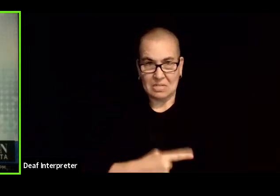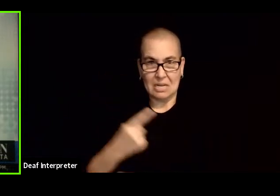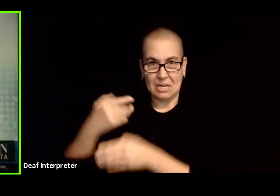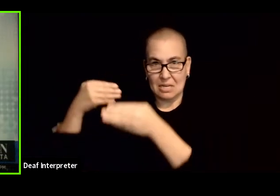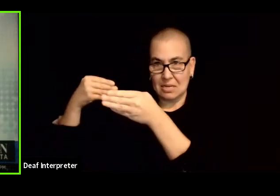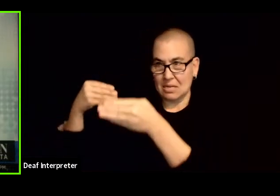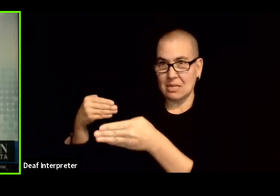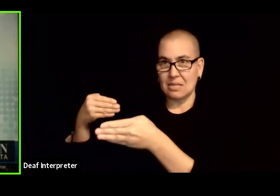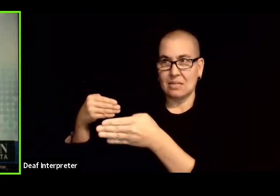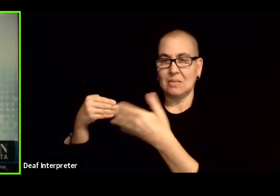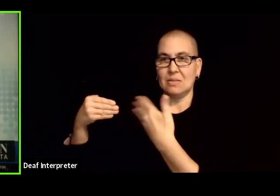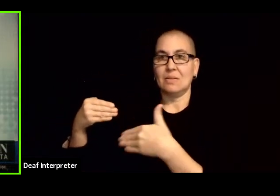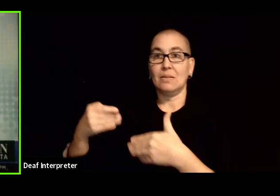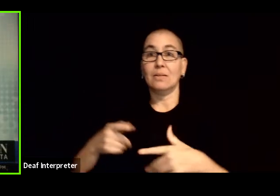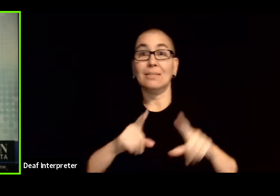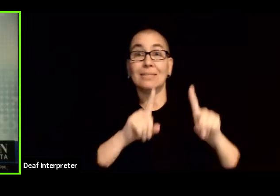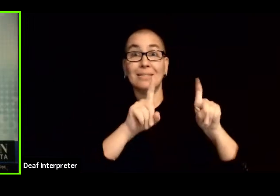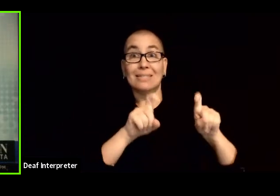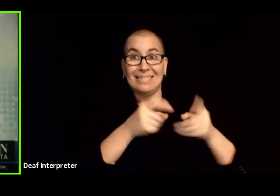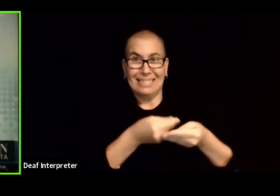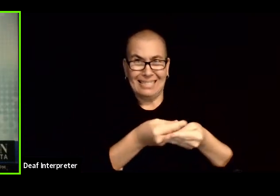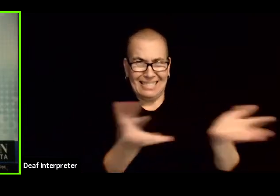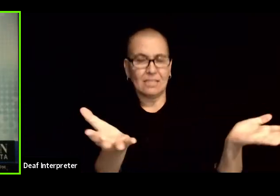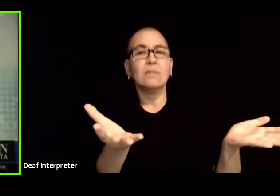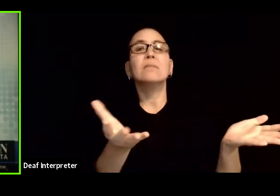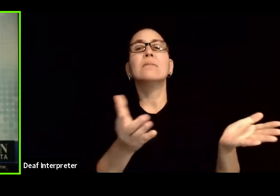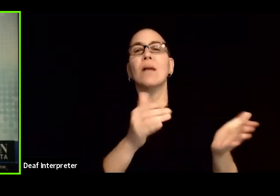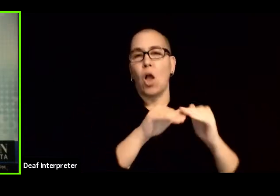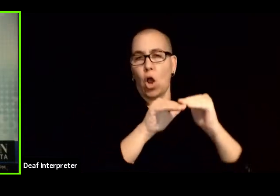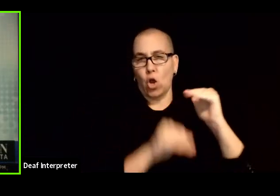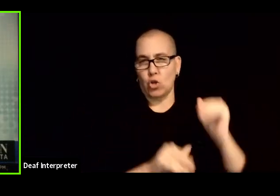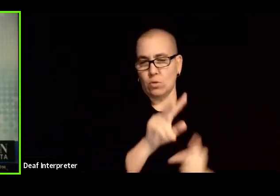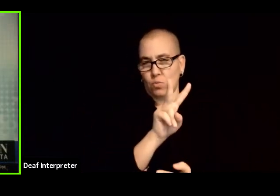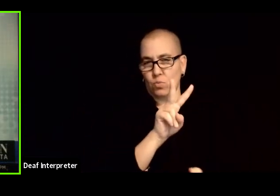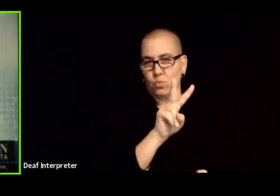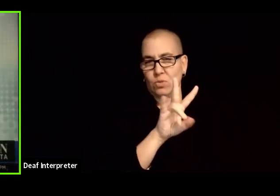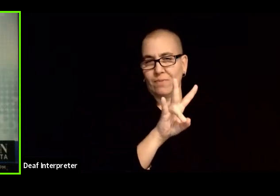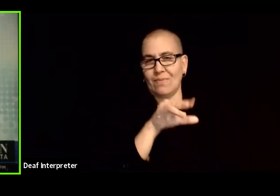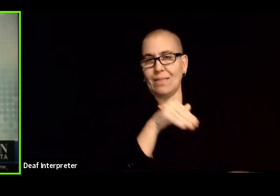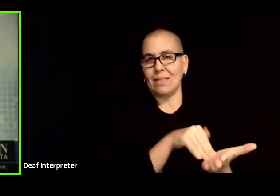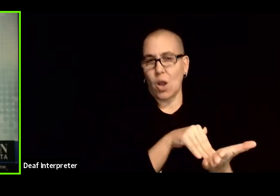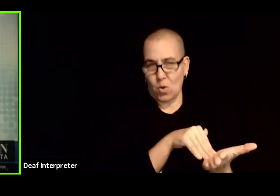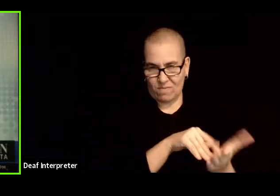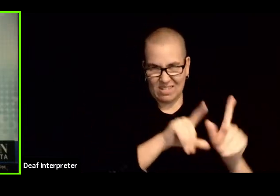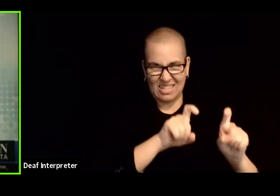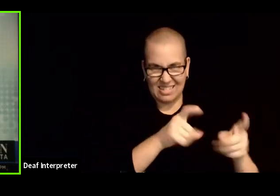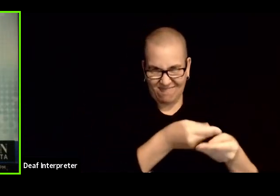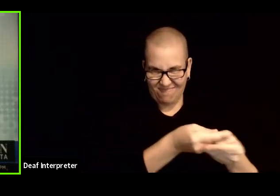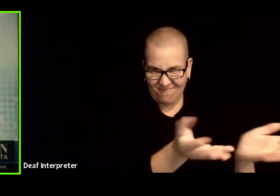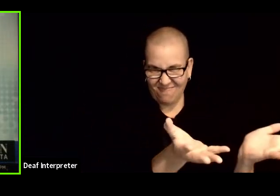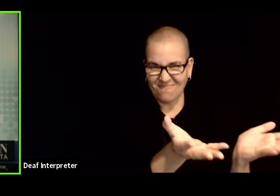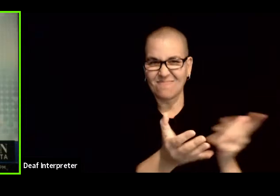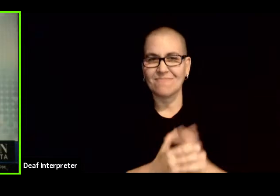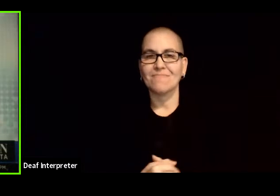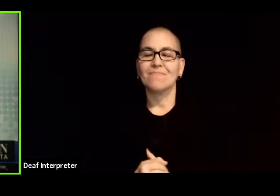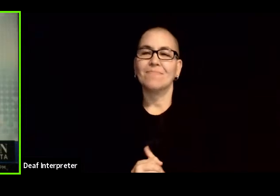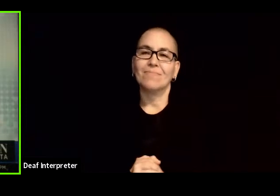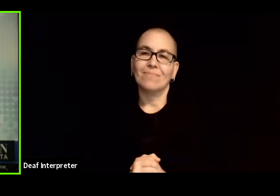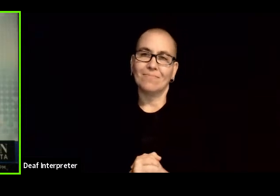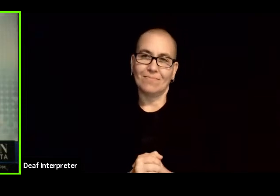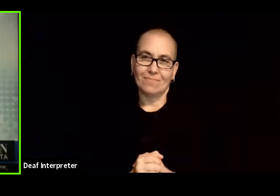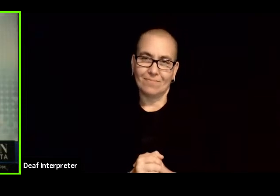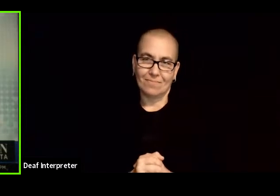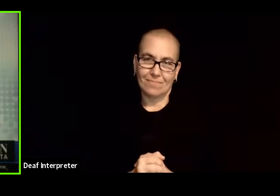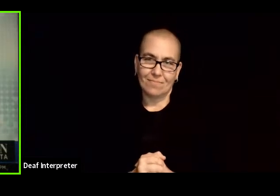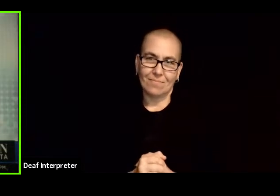just under 27,800 tests. Obviously, this new case total eclipses the record